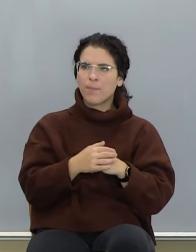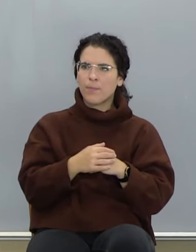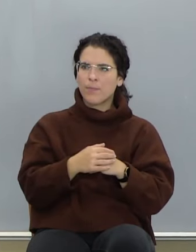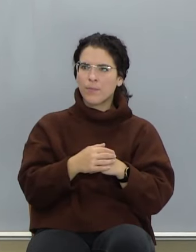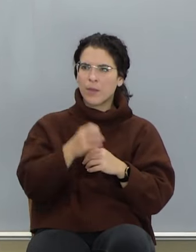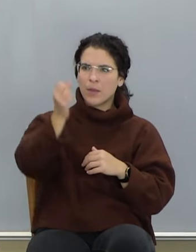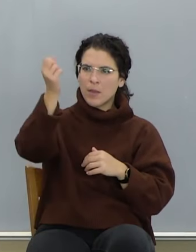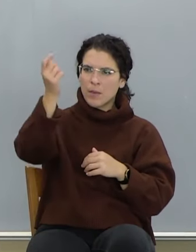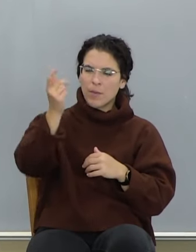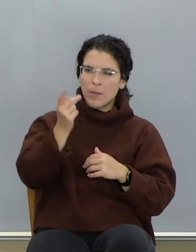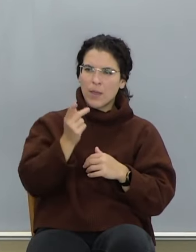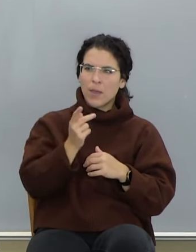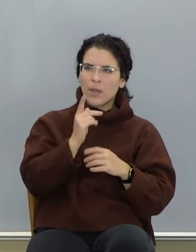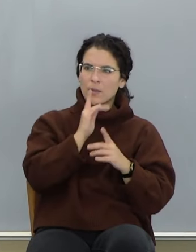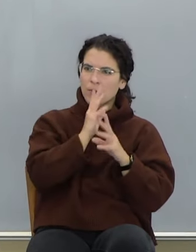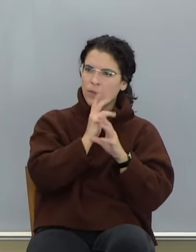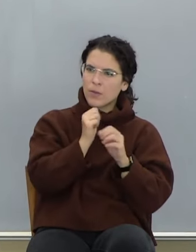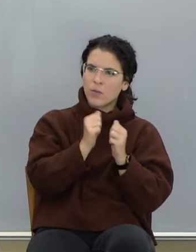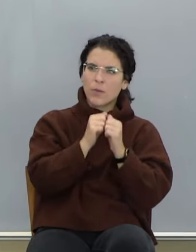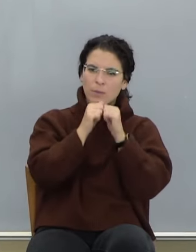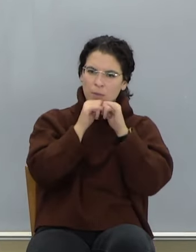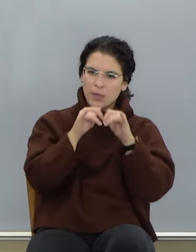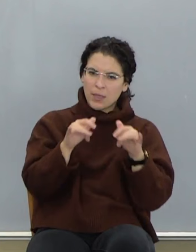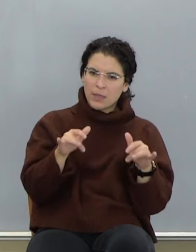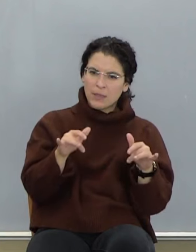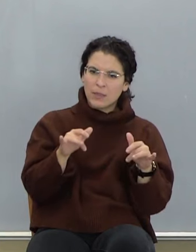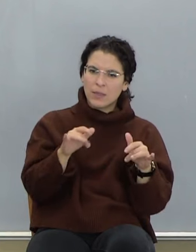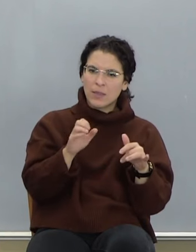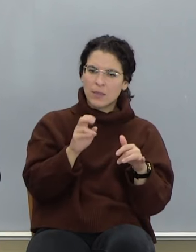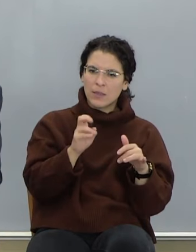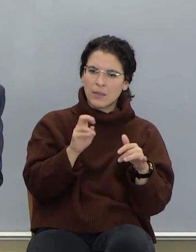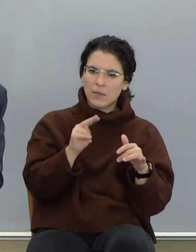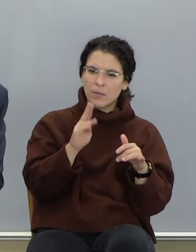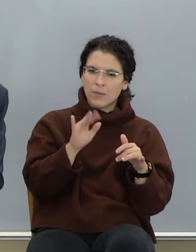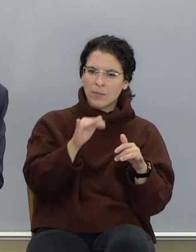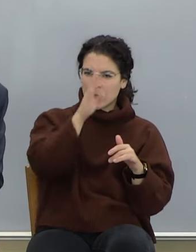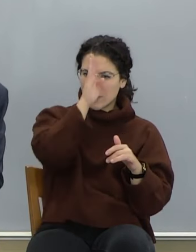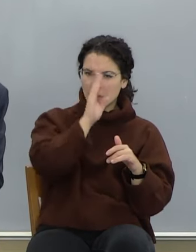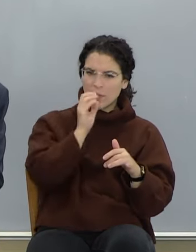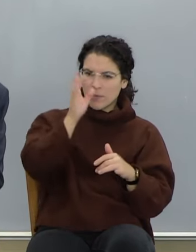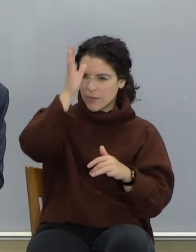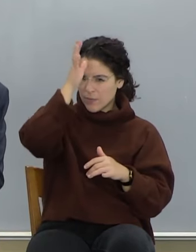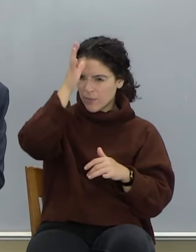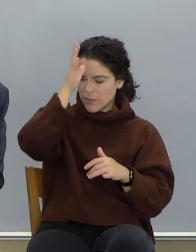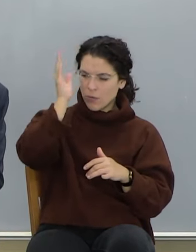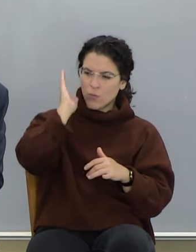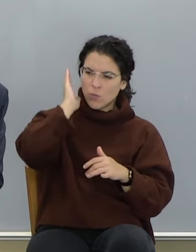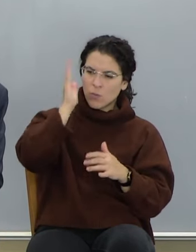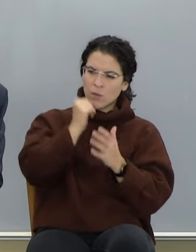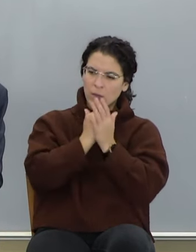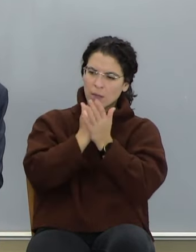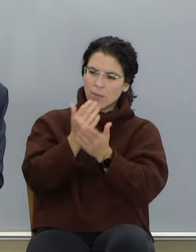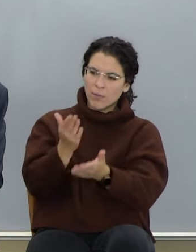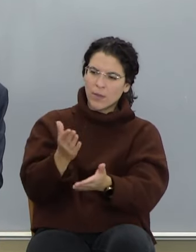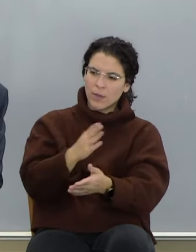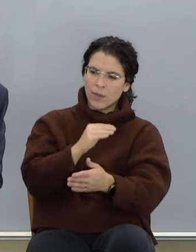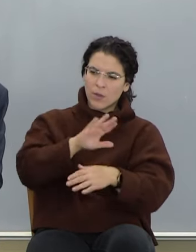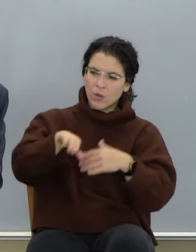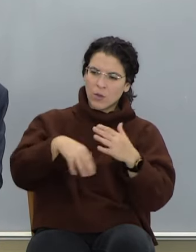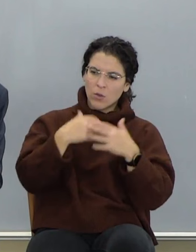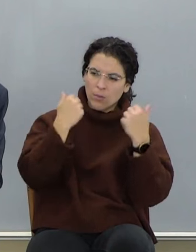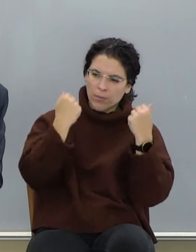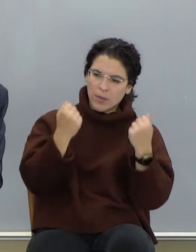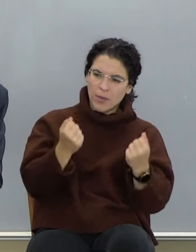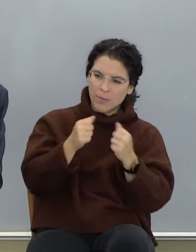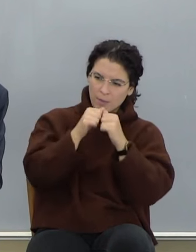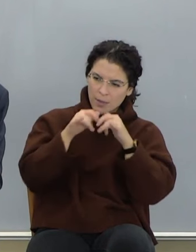he comes, fascinating, with blessing. Look at verse 25. Even by the God of thy Father who shall help thee, and by the Almighty who shall bless thee